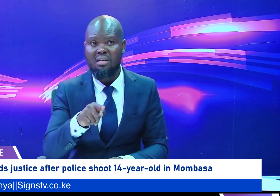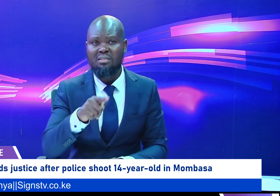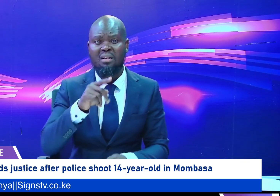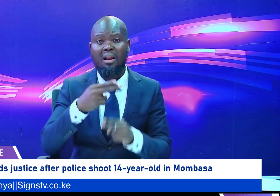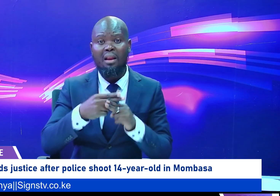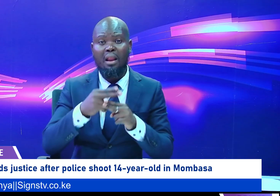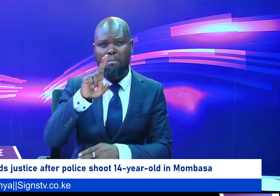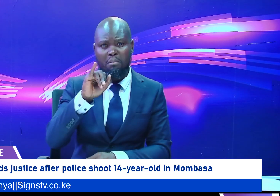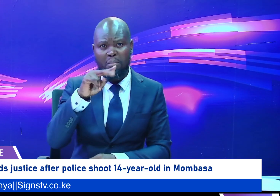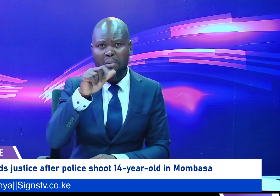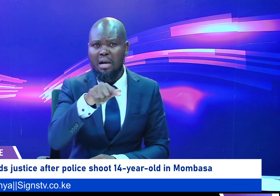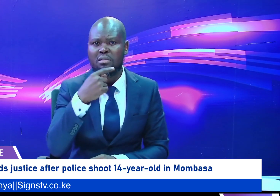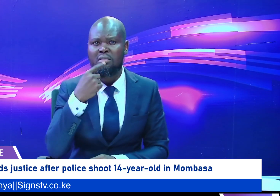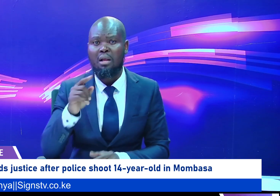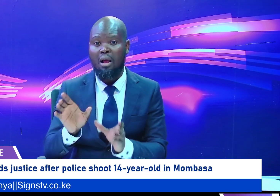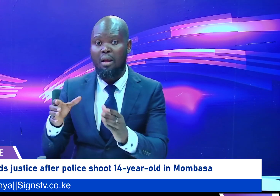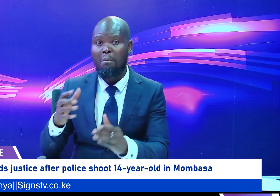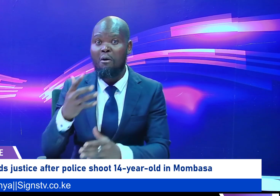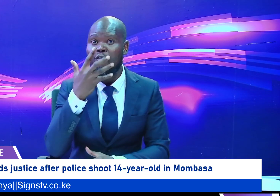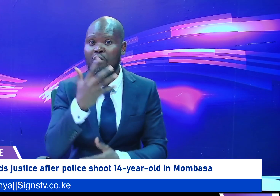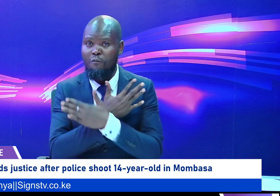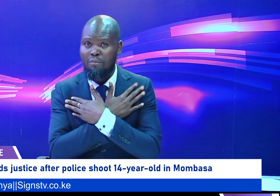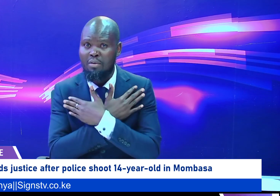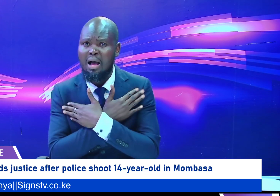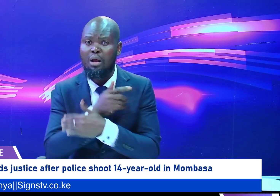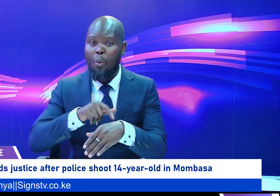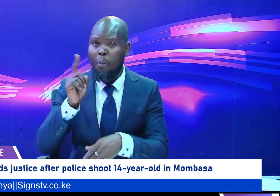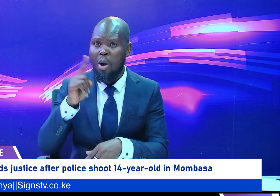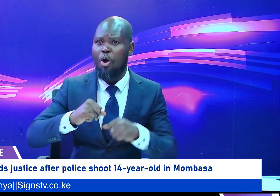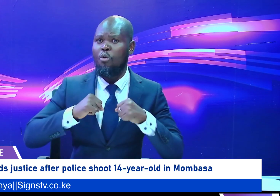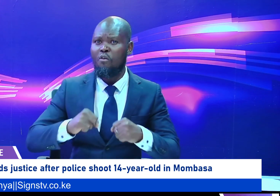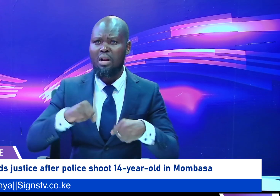after the New Year crossover party. Dennis Ringa was in the company